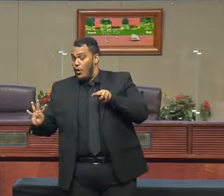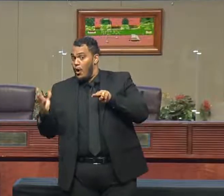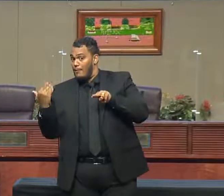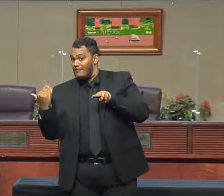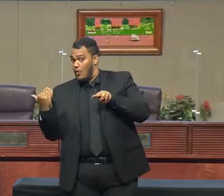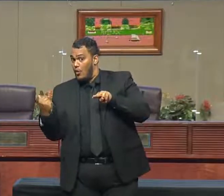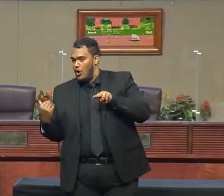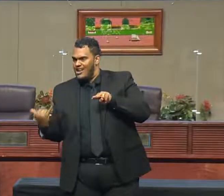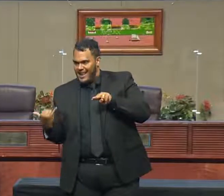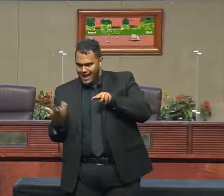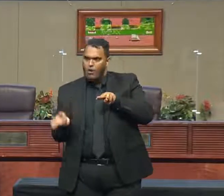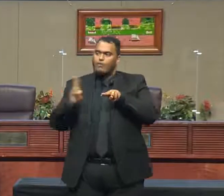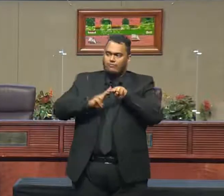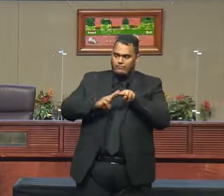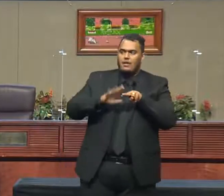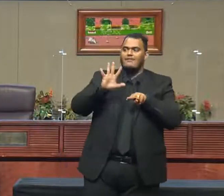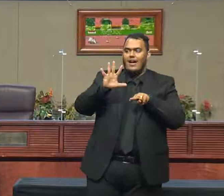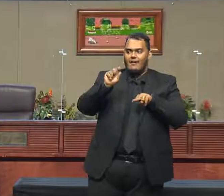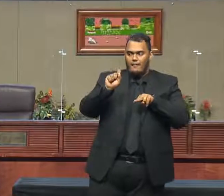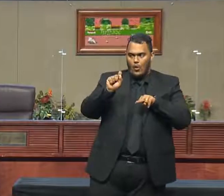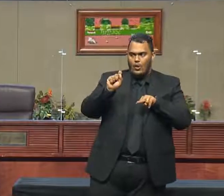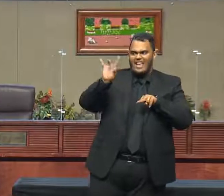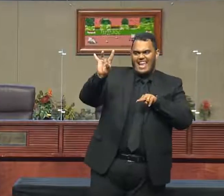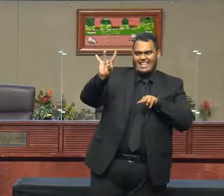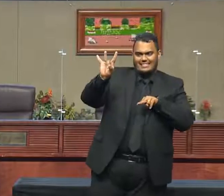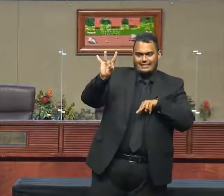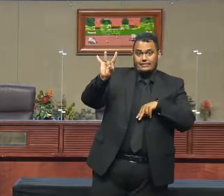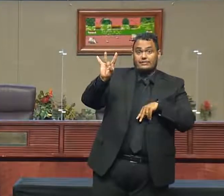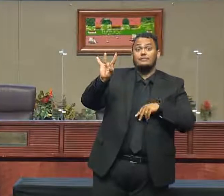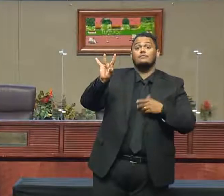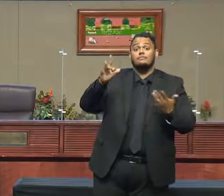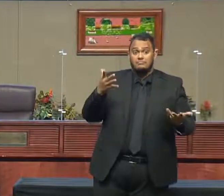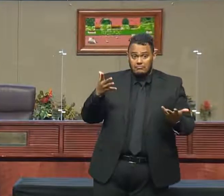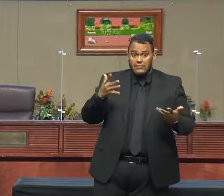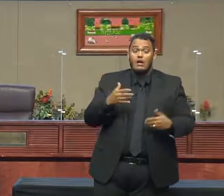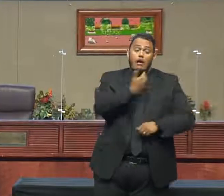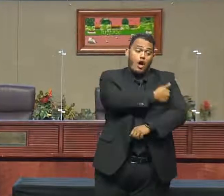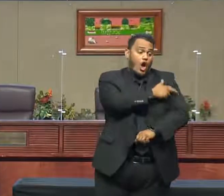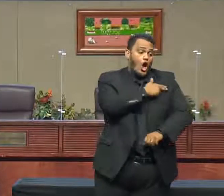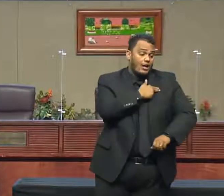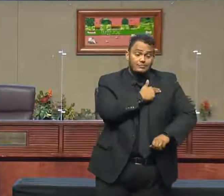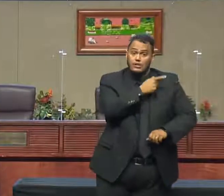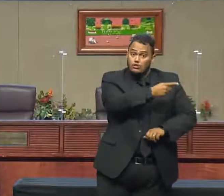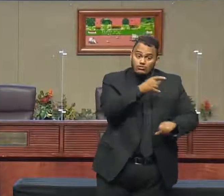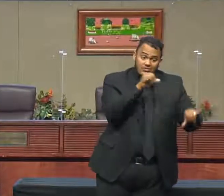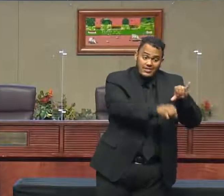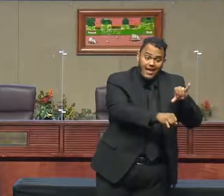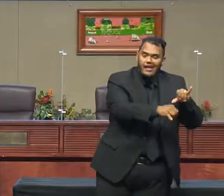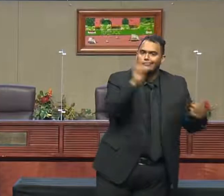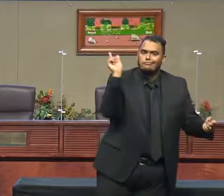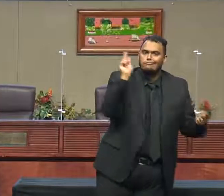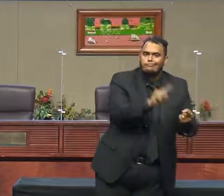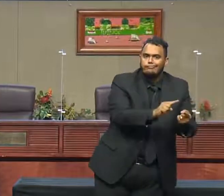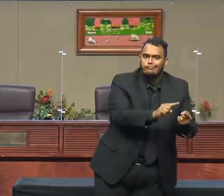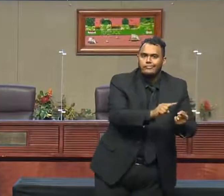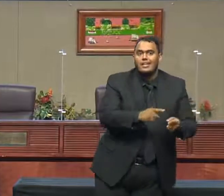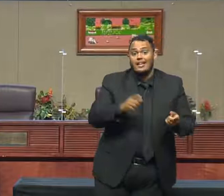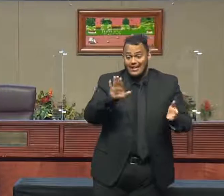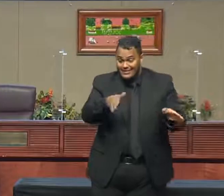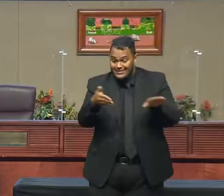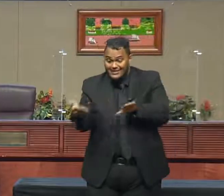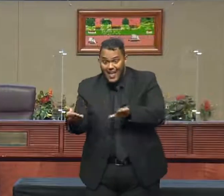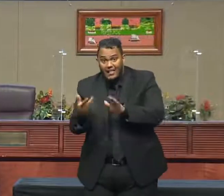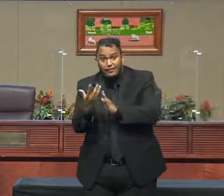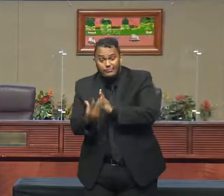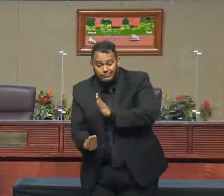Hospitalization are significantly down, deaths are significantly down, and the recovery rate has decreased a little